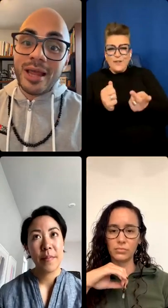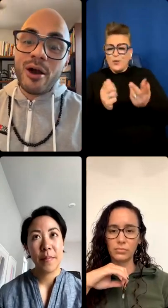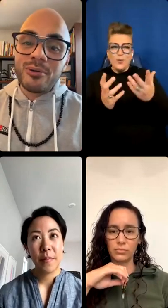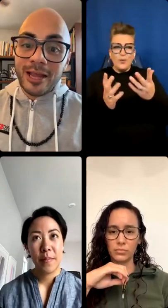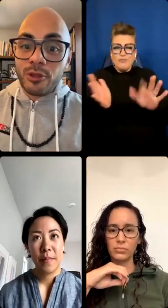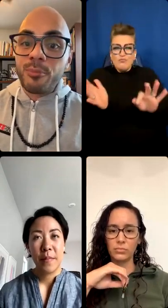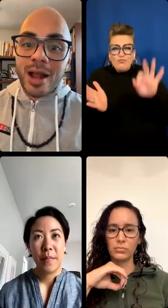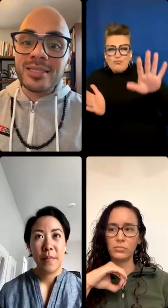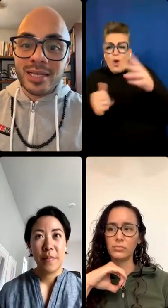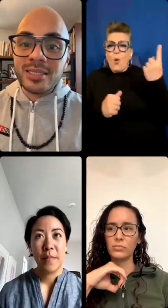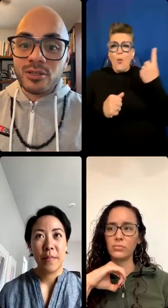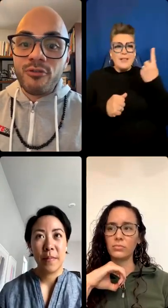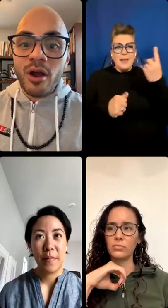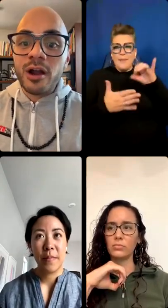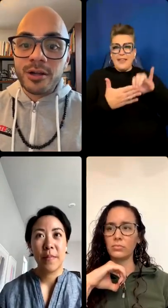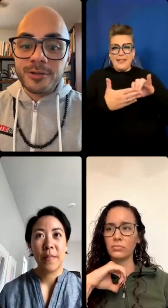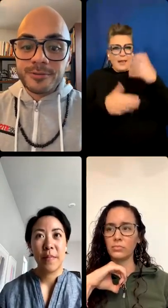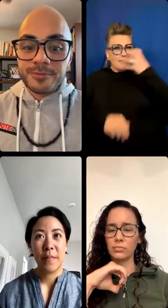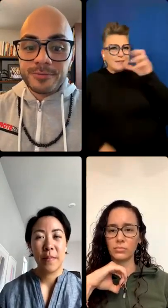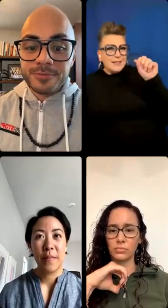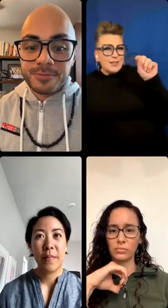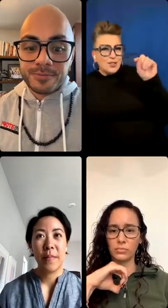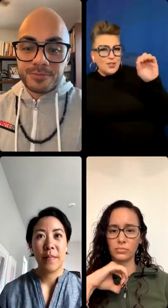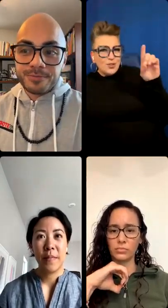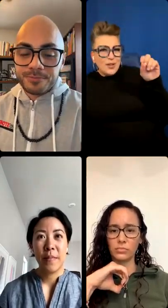has stood out in the process so far?